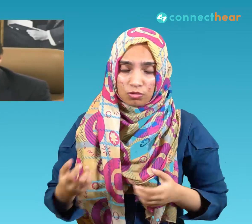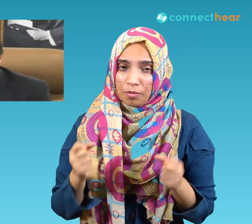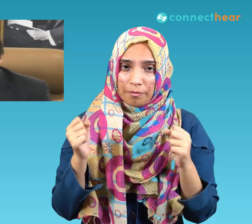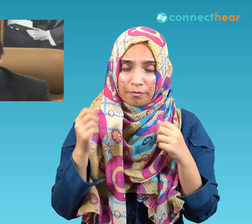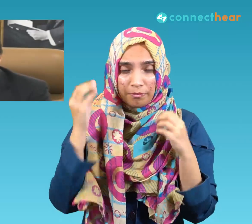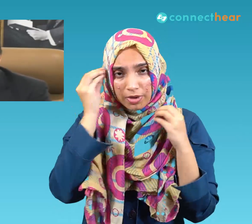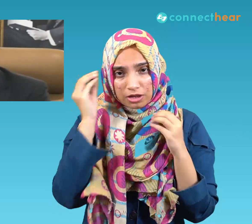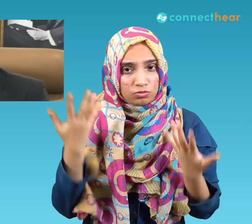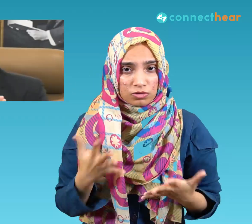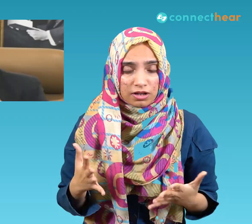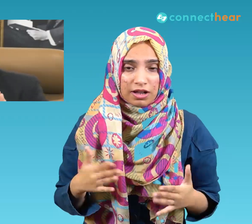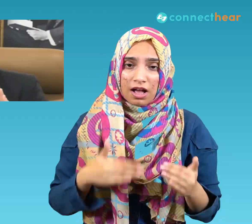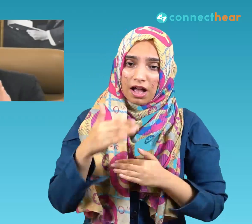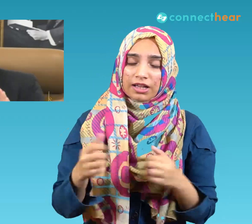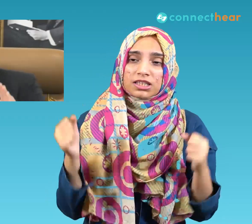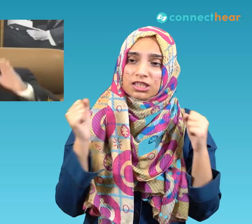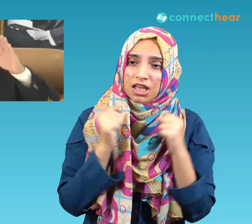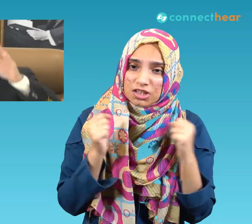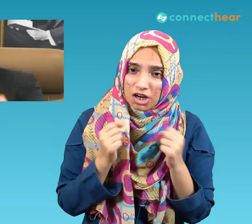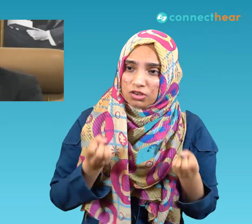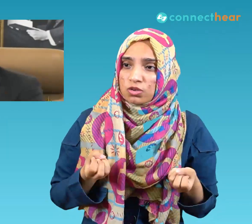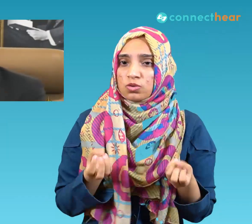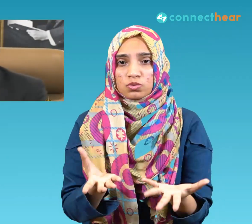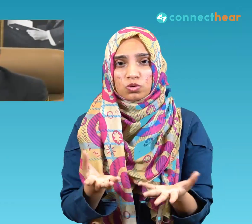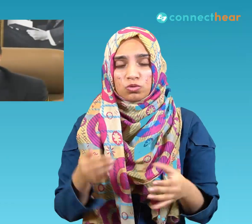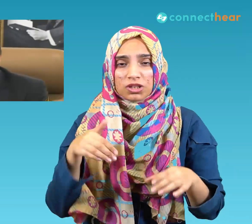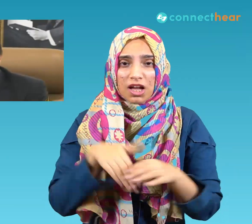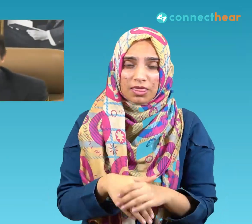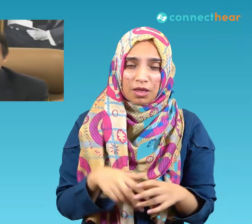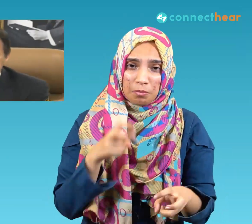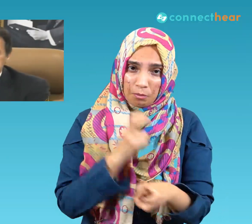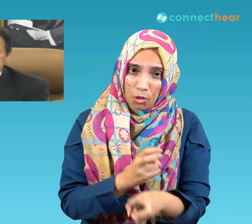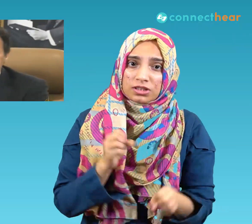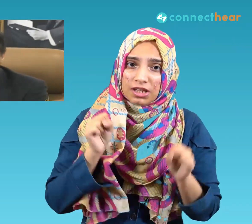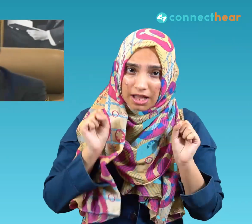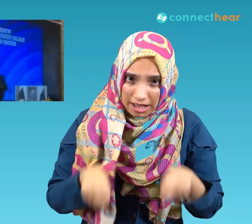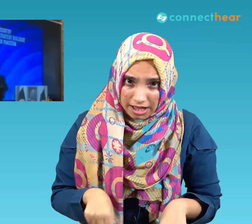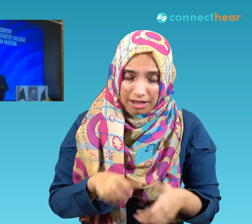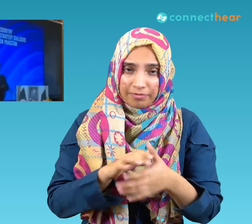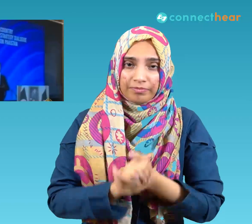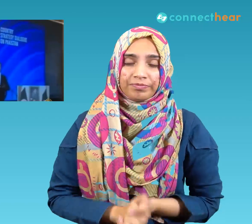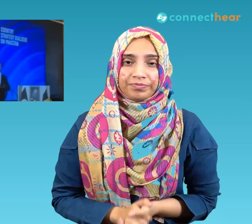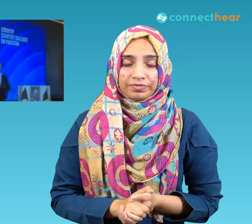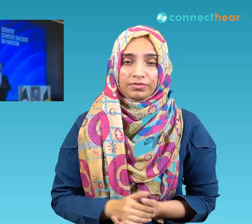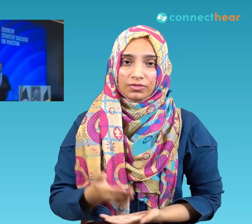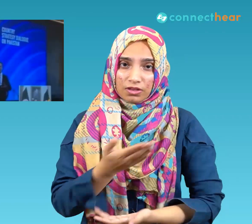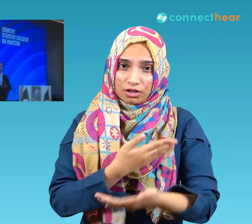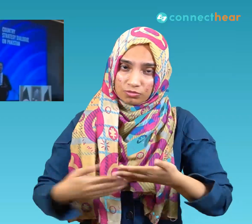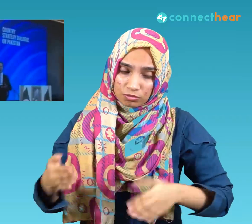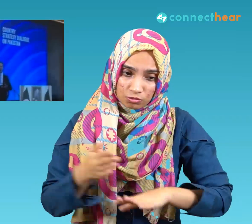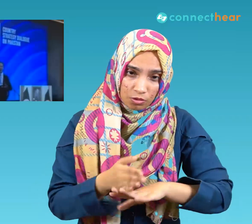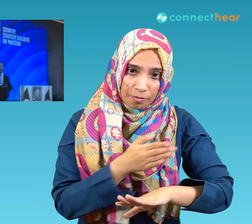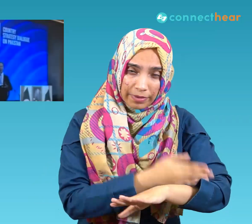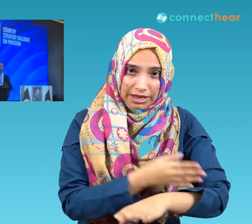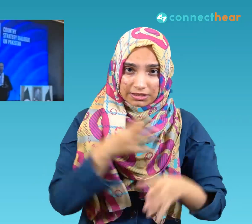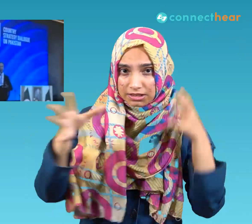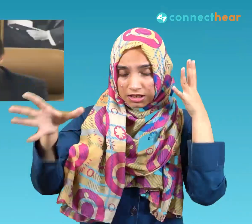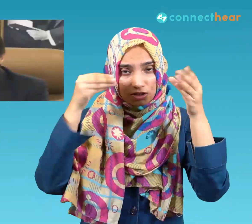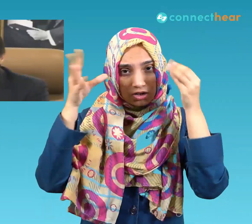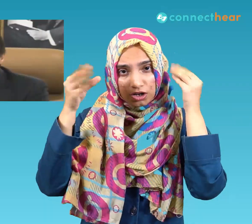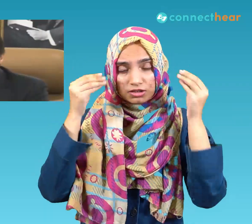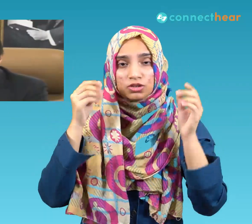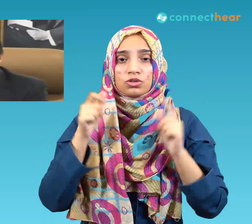worry right now because our cases are climbing up quite rapidly these days. The lessons we learned from the first wave